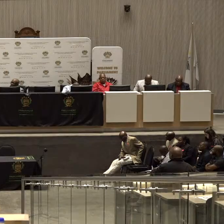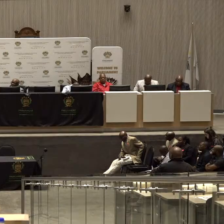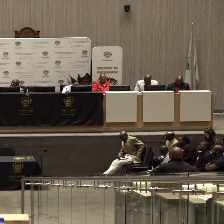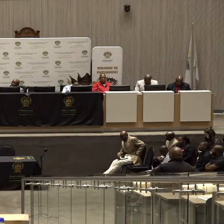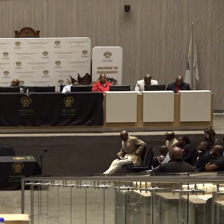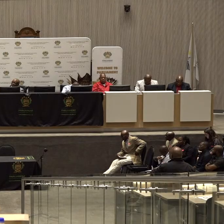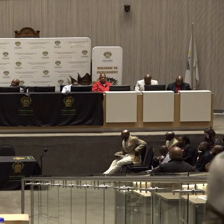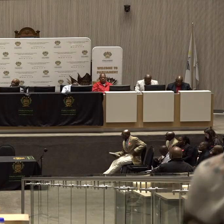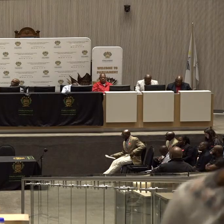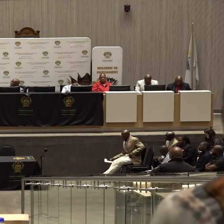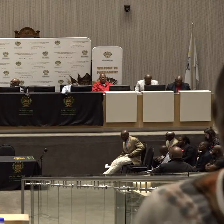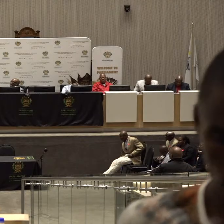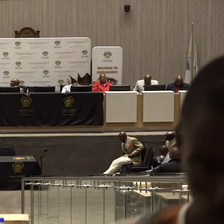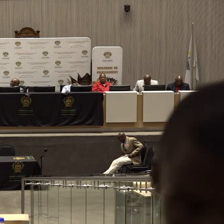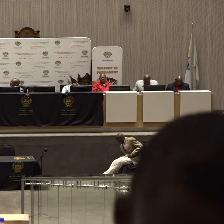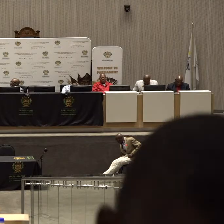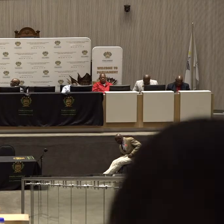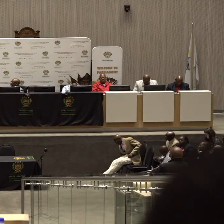foreign